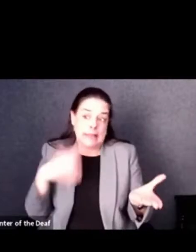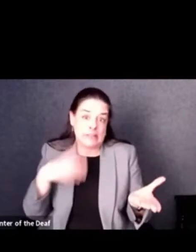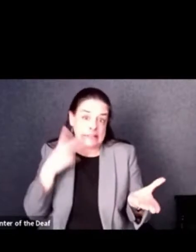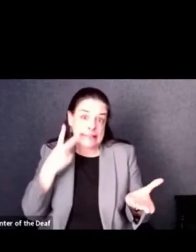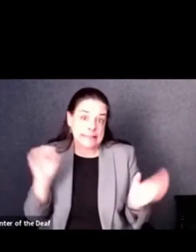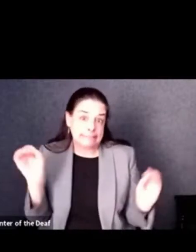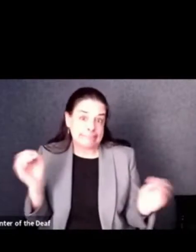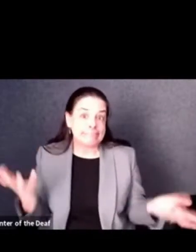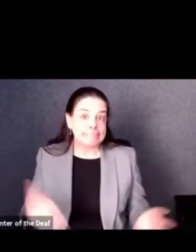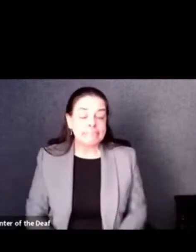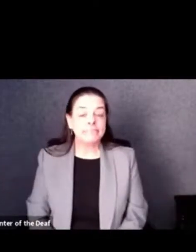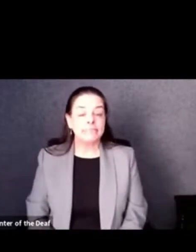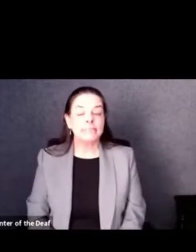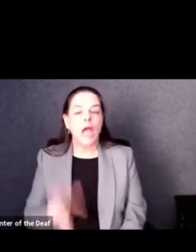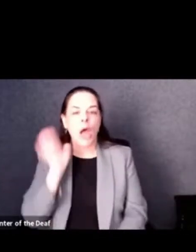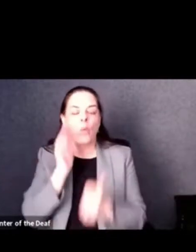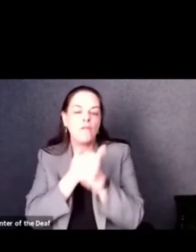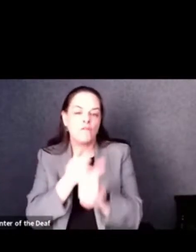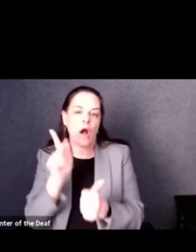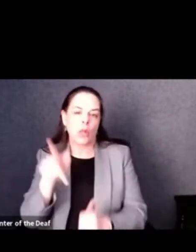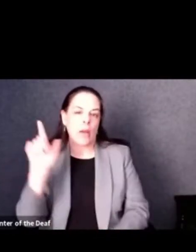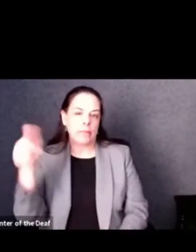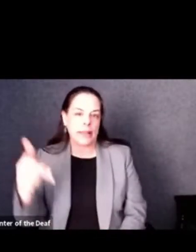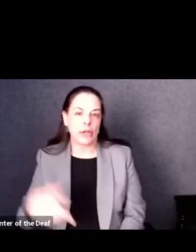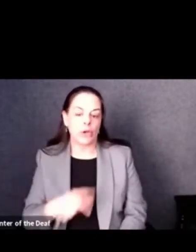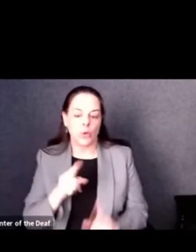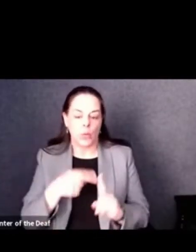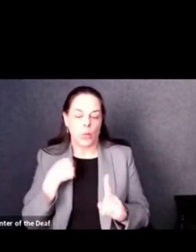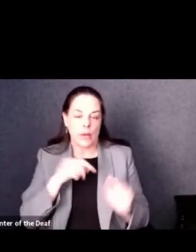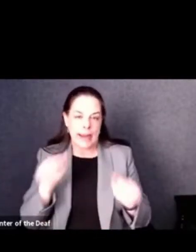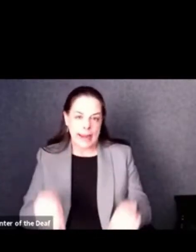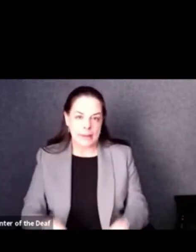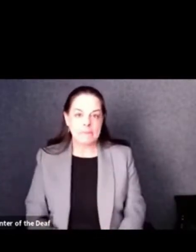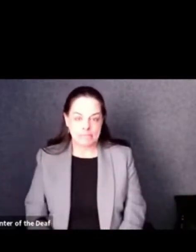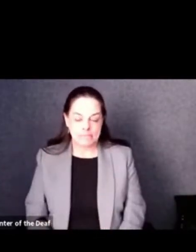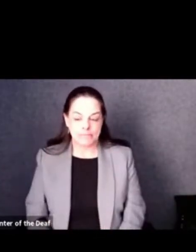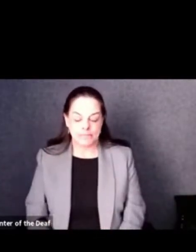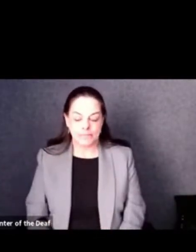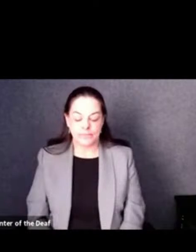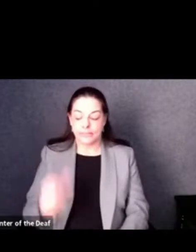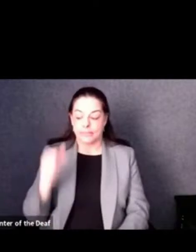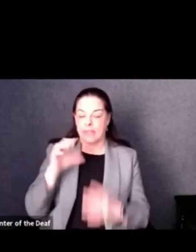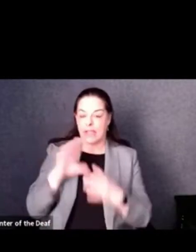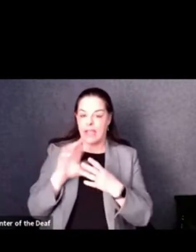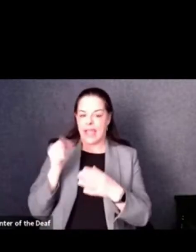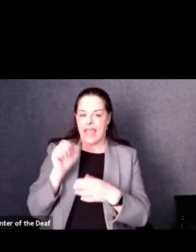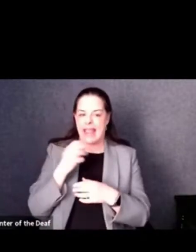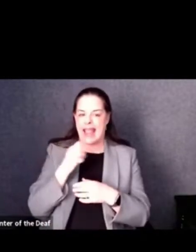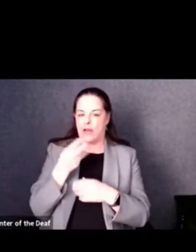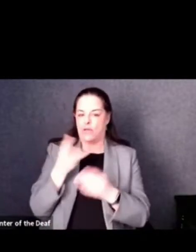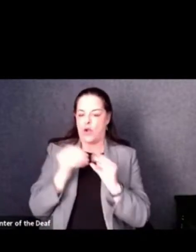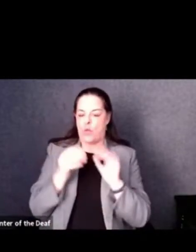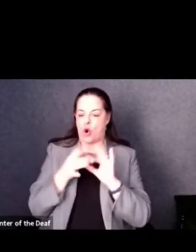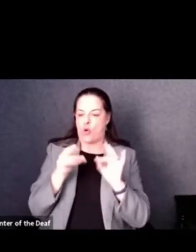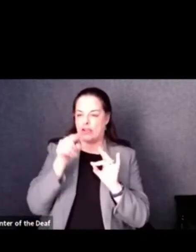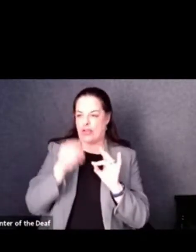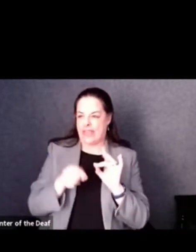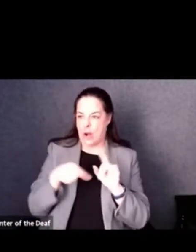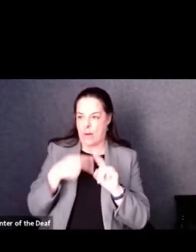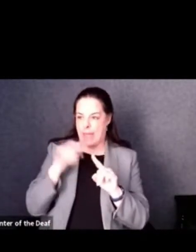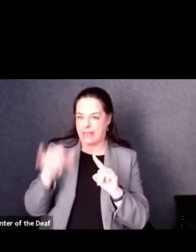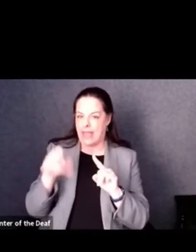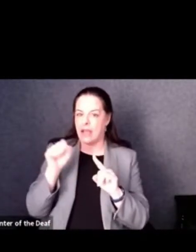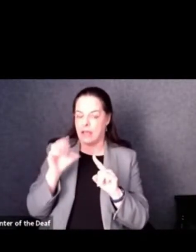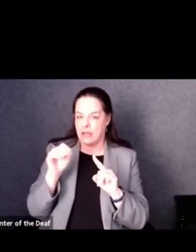it yet. We'll follow up with that as we can. Yes, and I see there's a couple more questions there as well. So